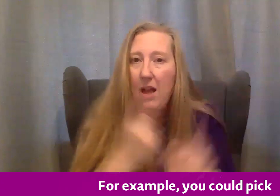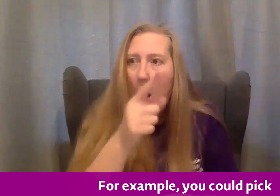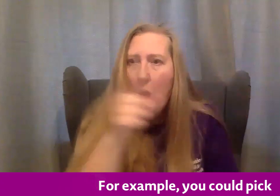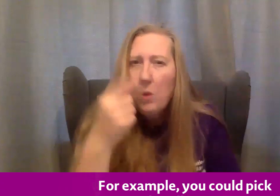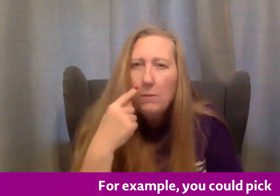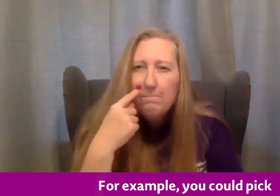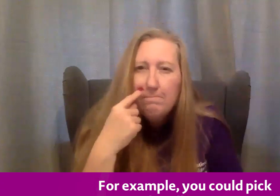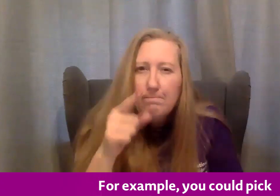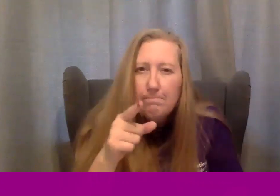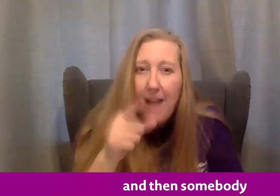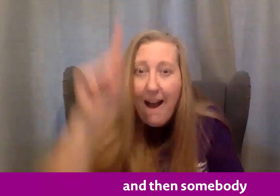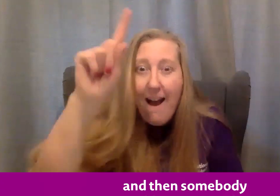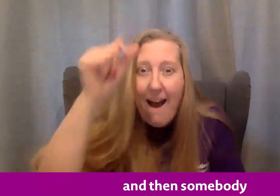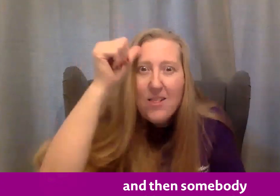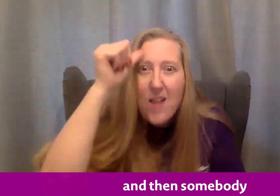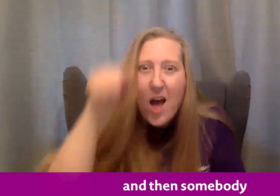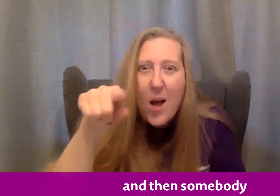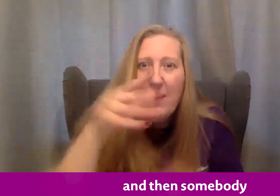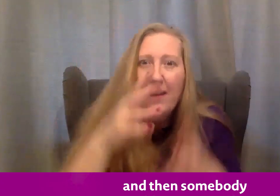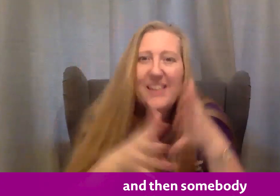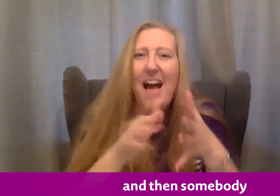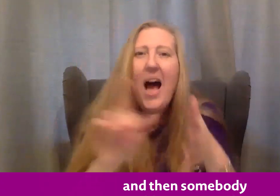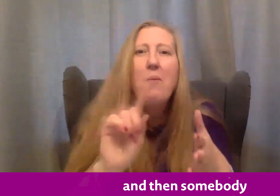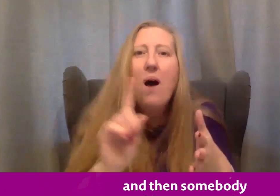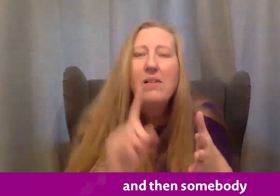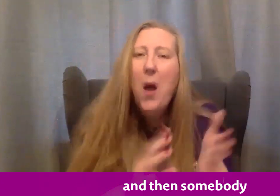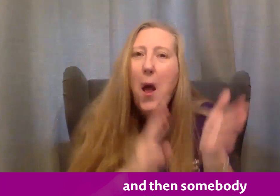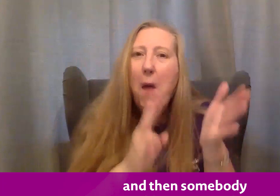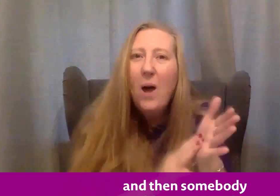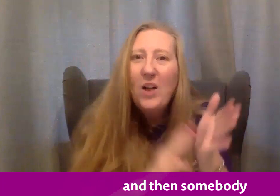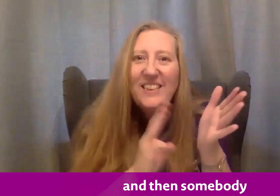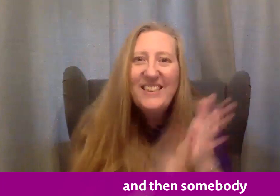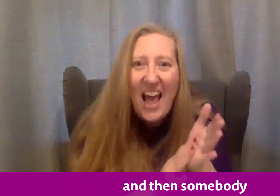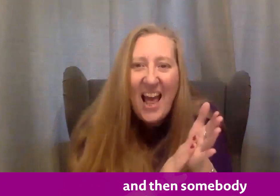A. Y. And then somebody would guess. Monday.